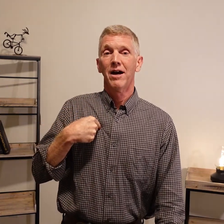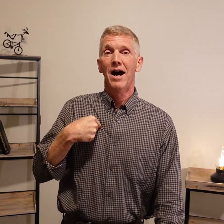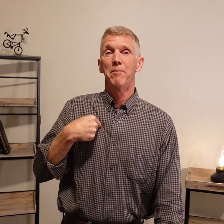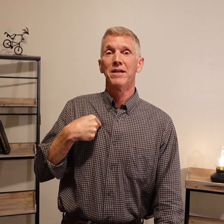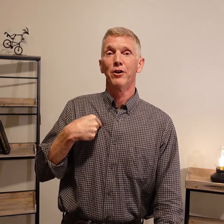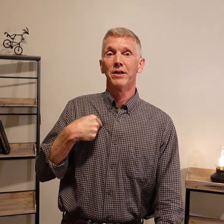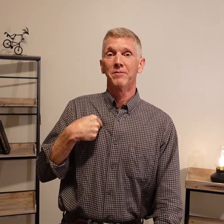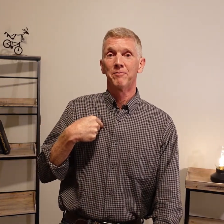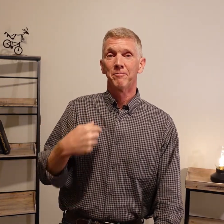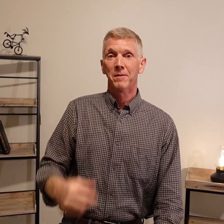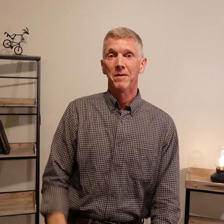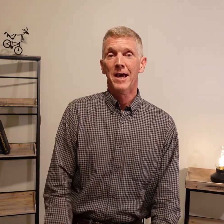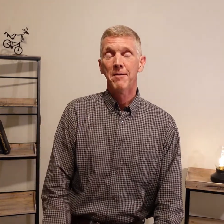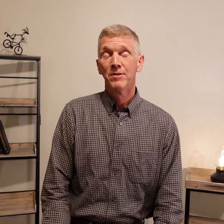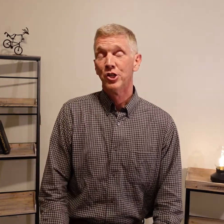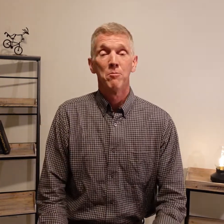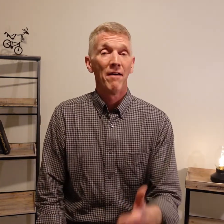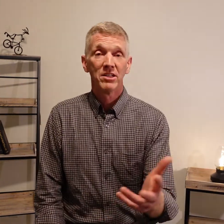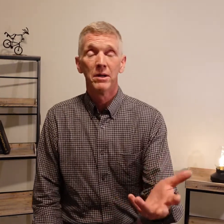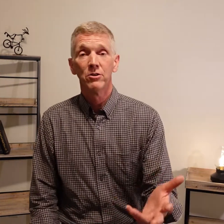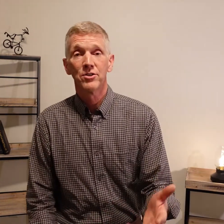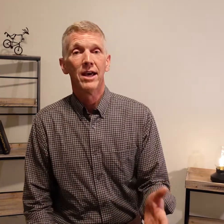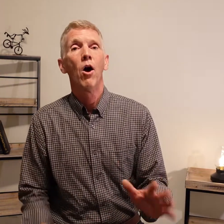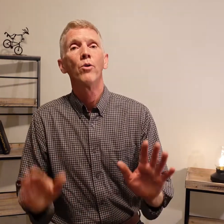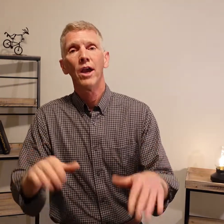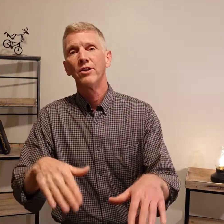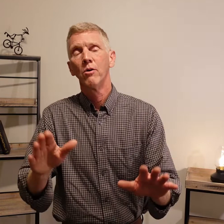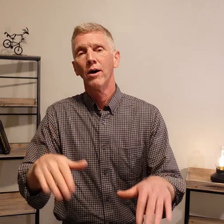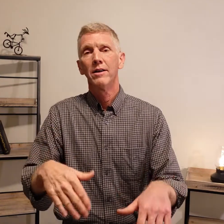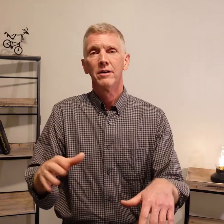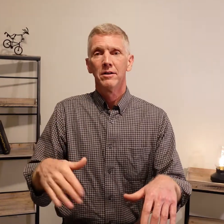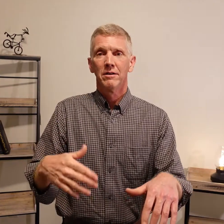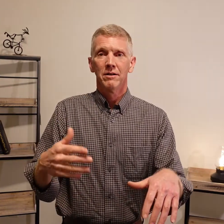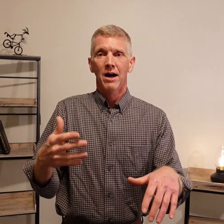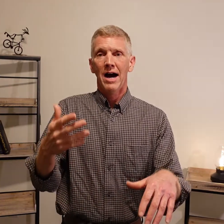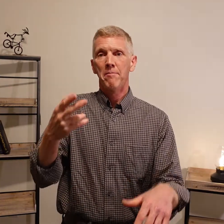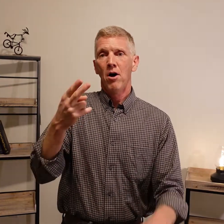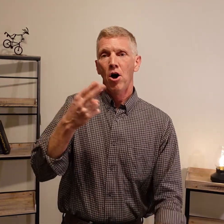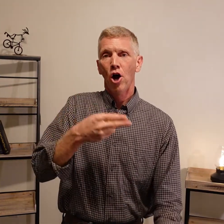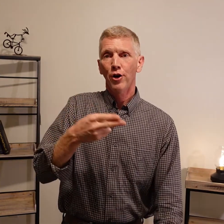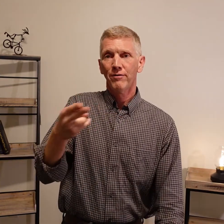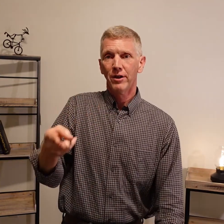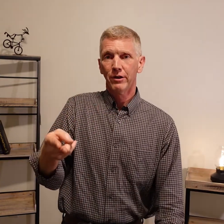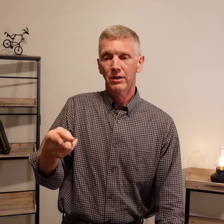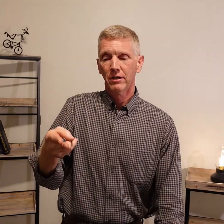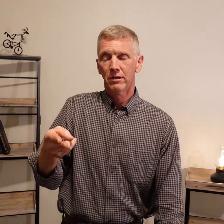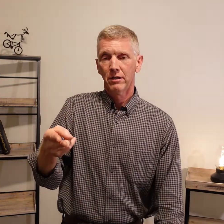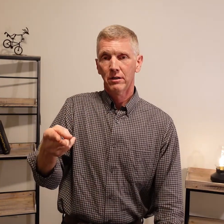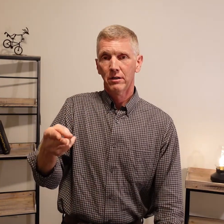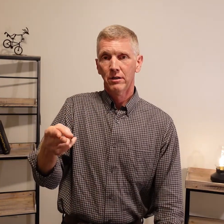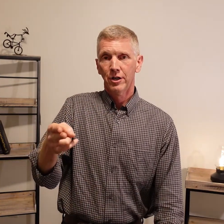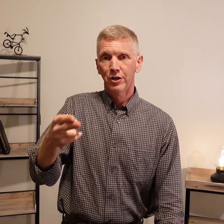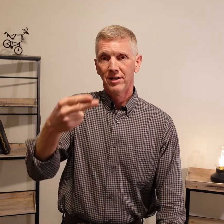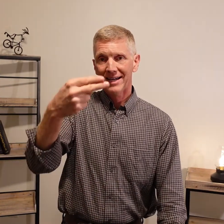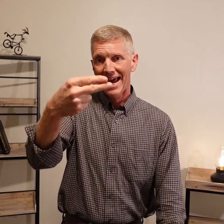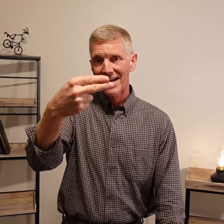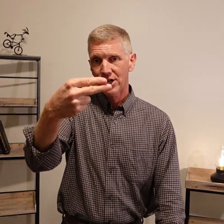I'm hearing. Okay, you might have somebody who will say, oh, yeah, you know what? I'm hard of hearing. You're going to take an H